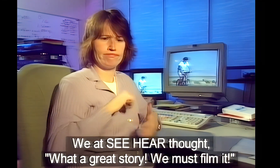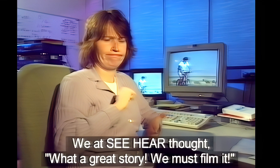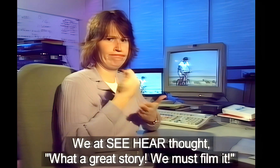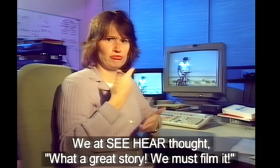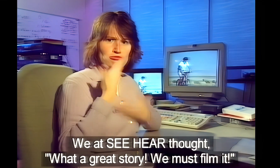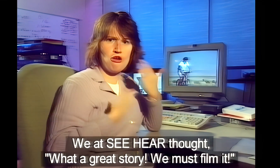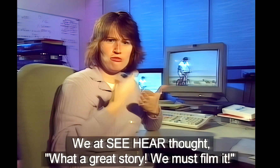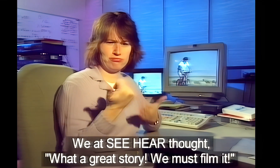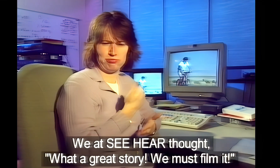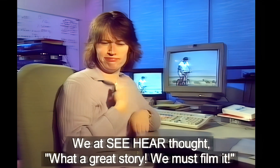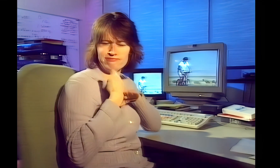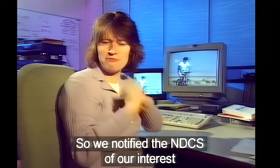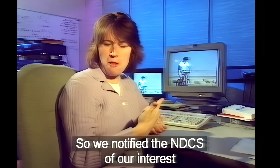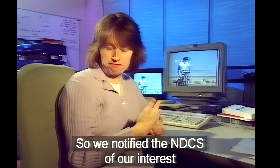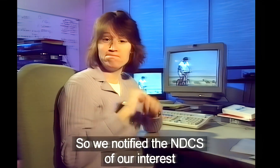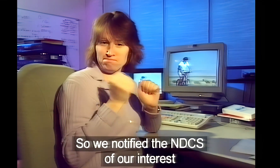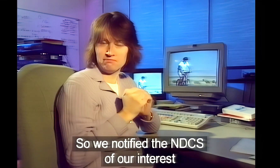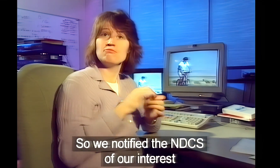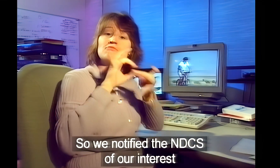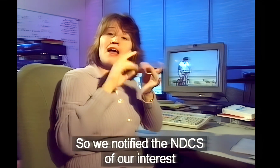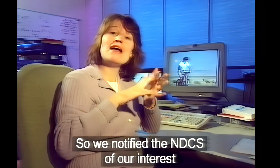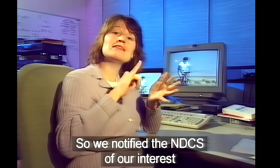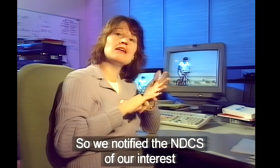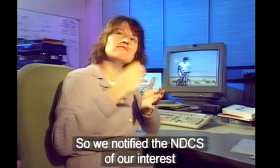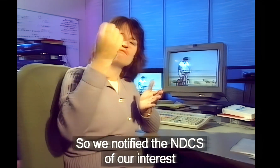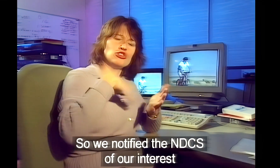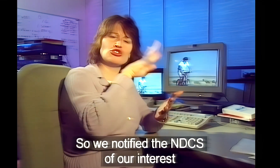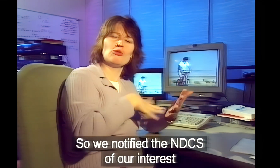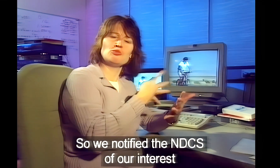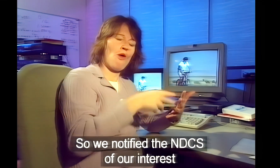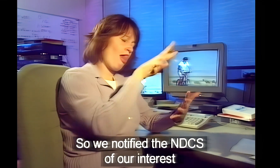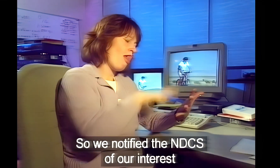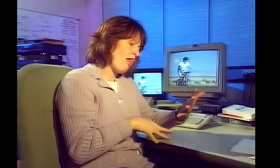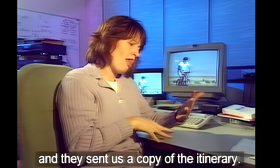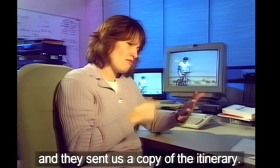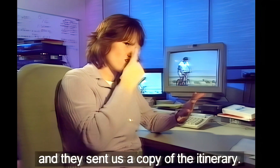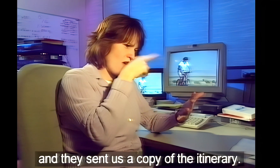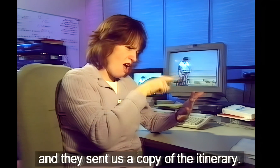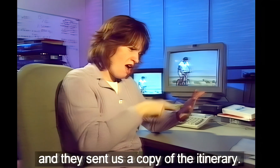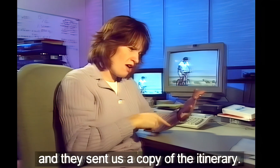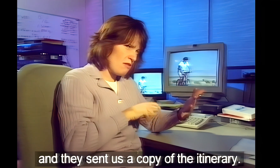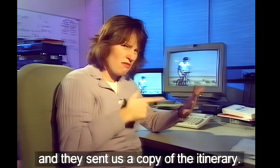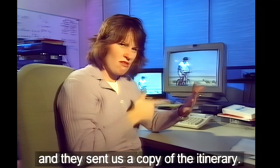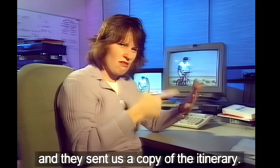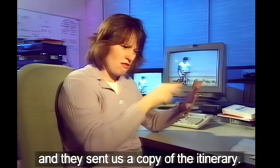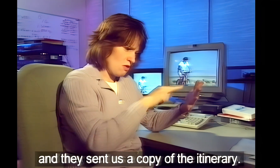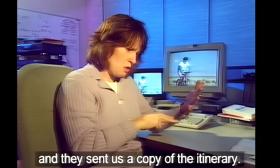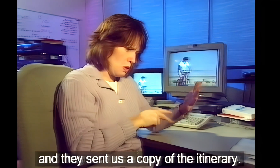we notified the NDCS of our interest, and they sent us a copy of the itinerary. It was a very heavy schedule involving numerous